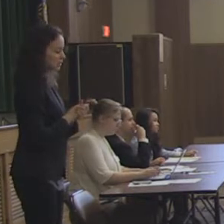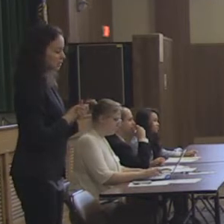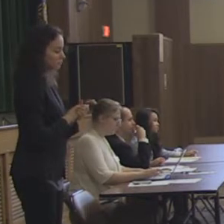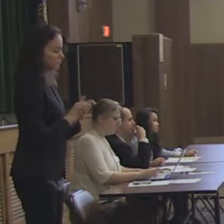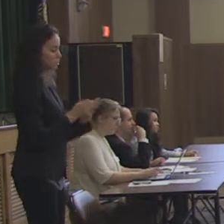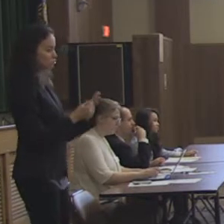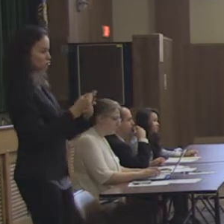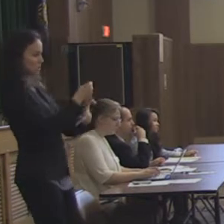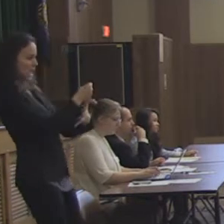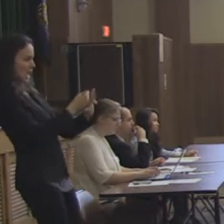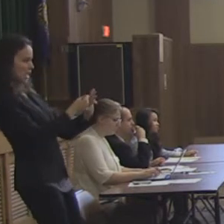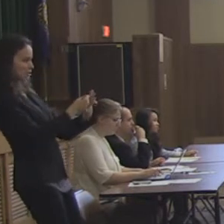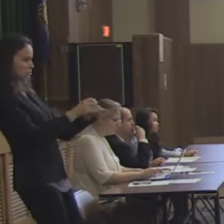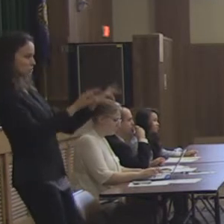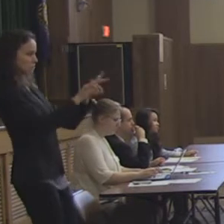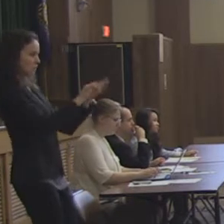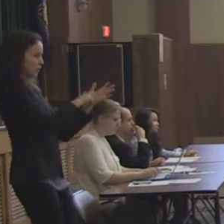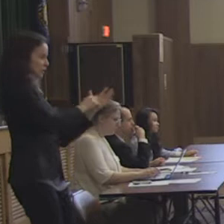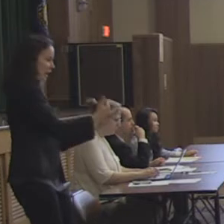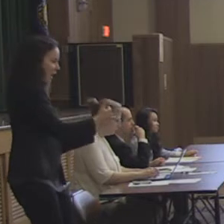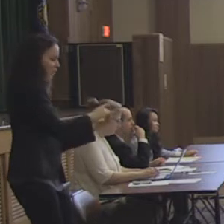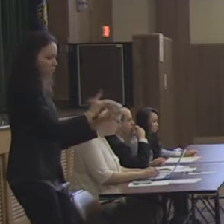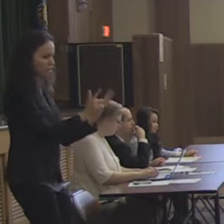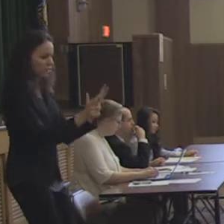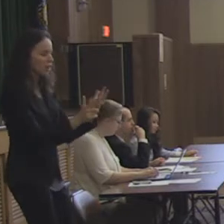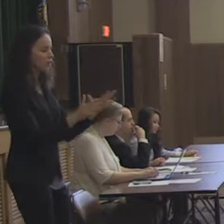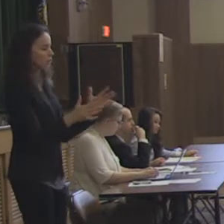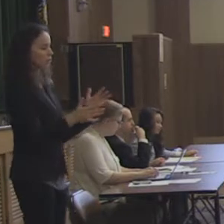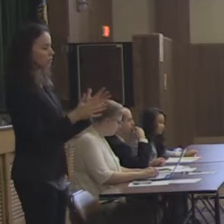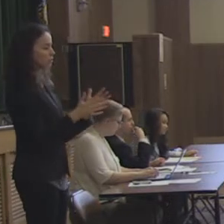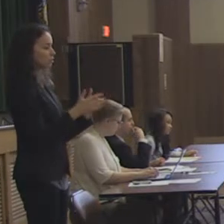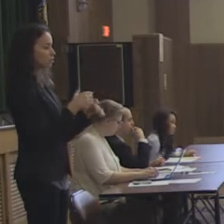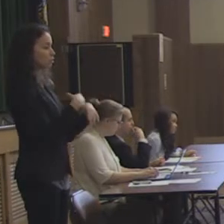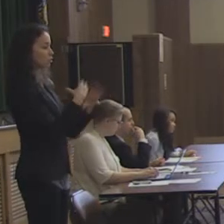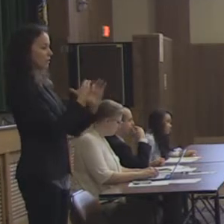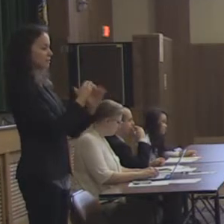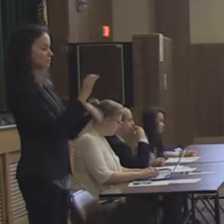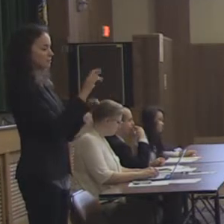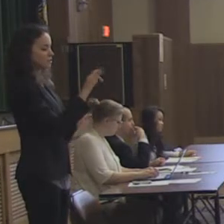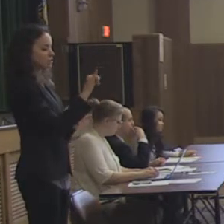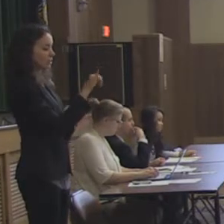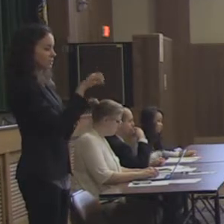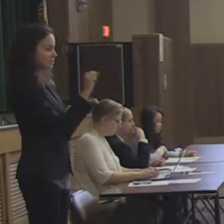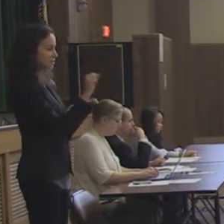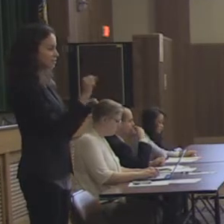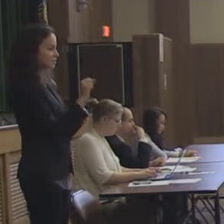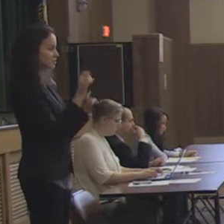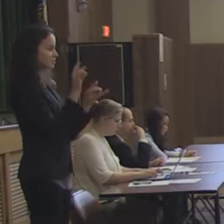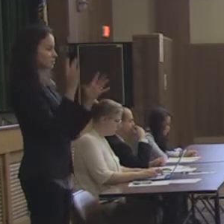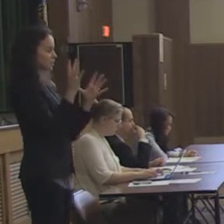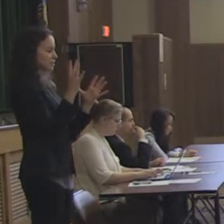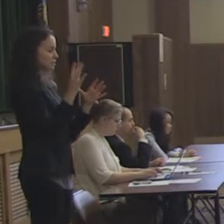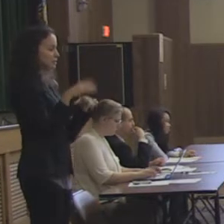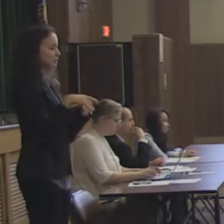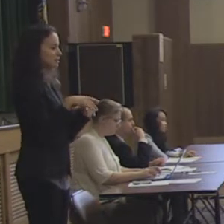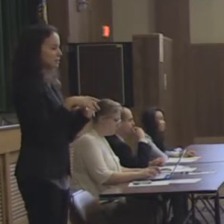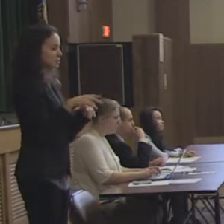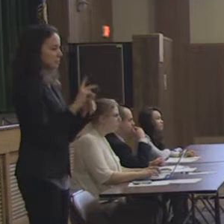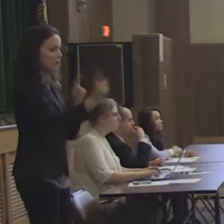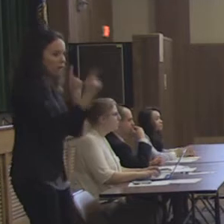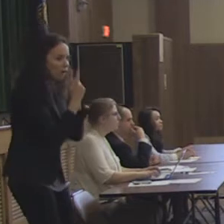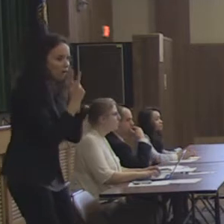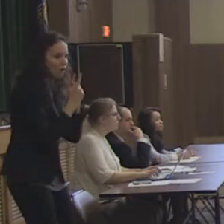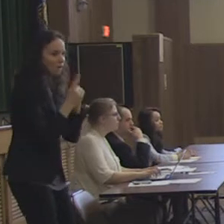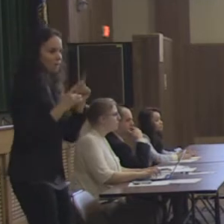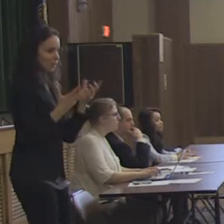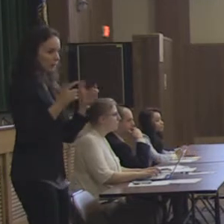triage or a psych crisis line where we coordinate services when people feel suicidal and stay